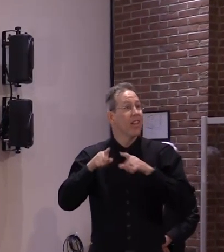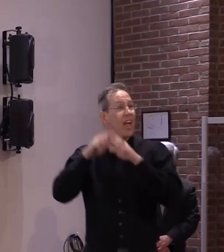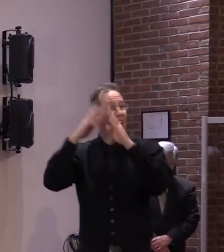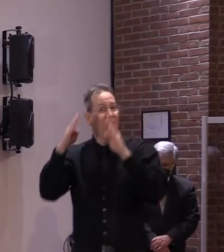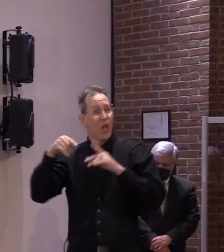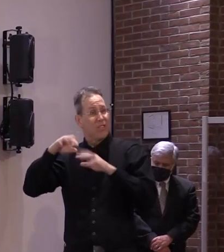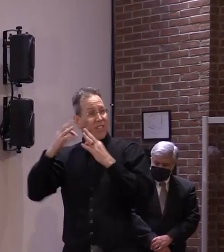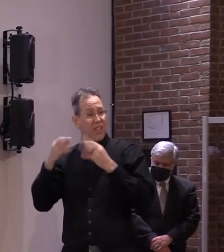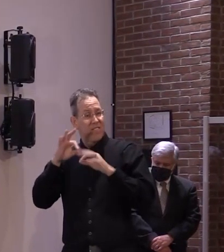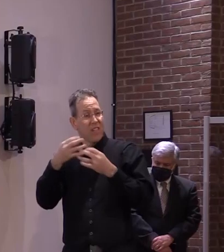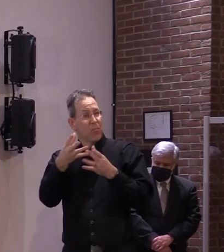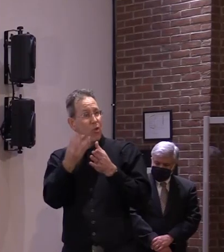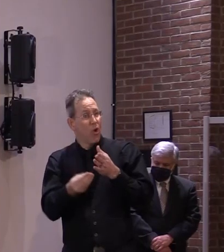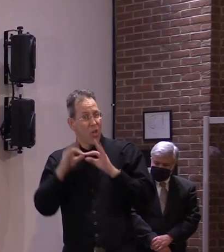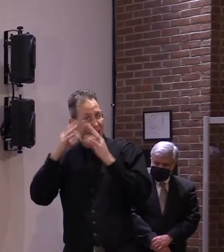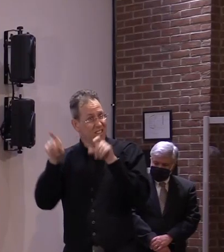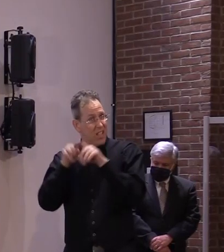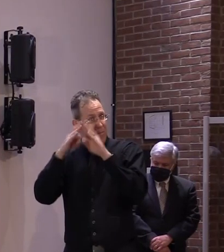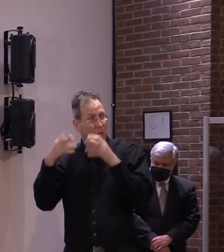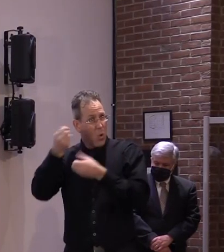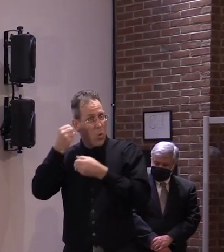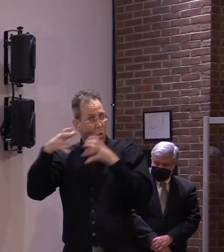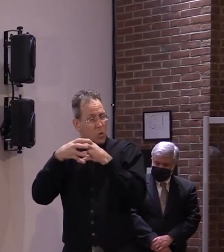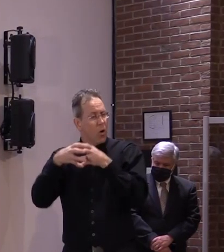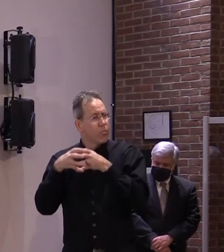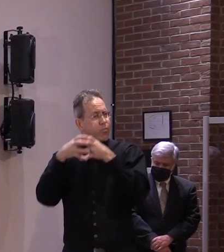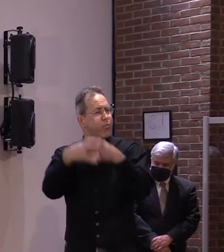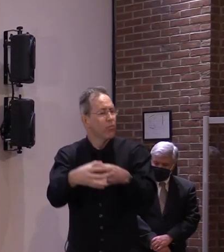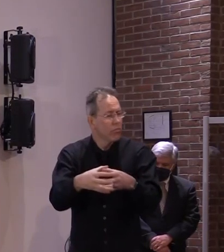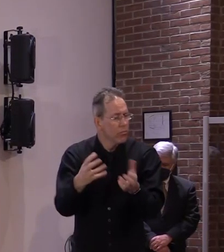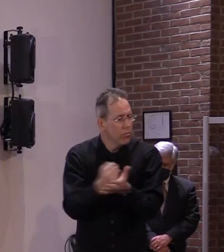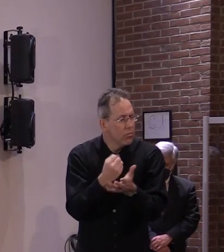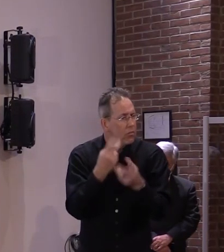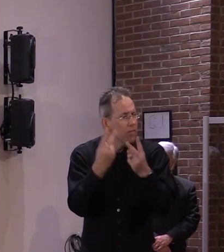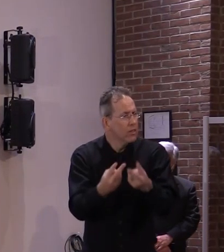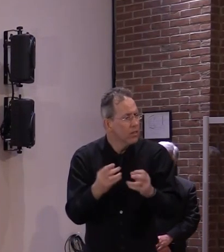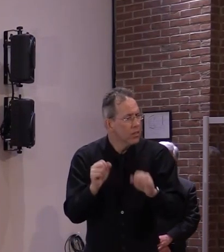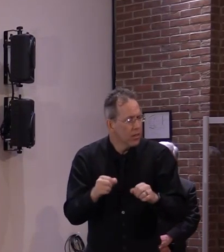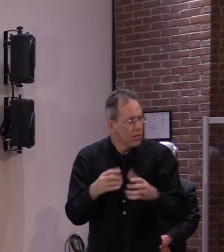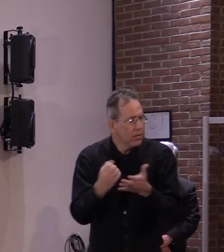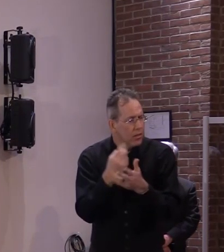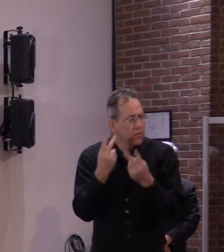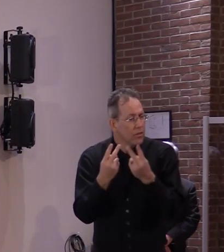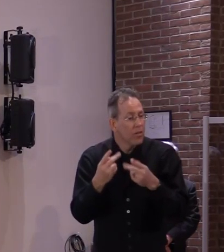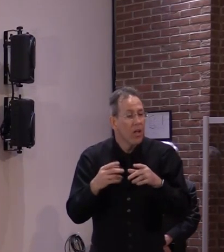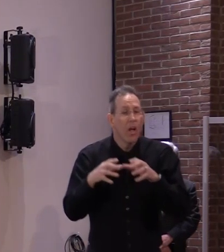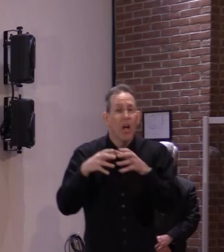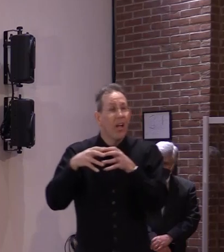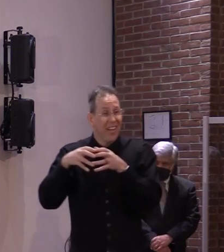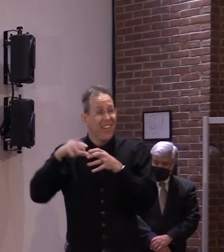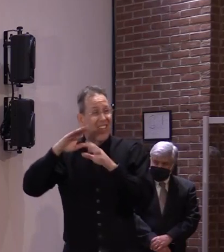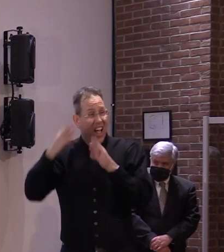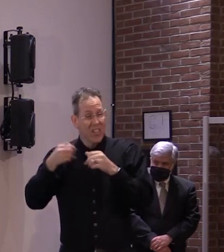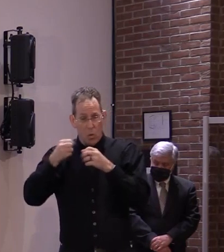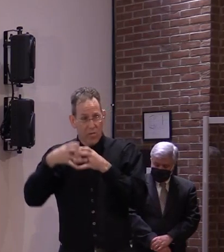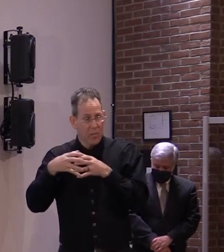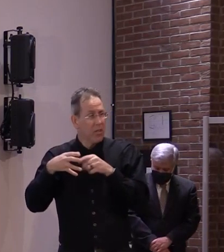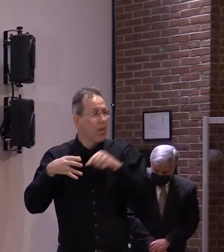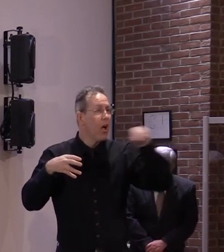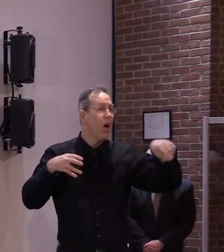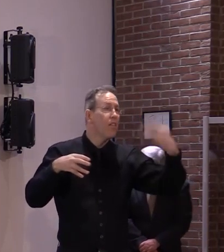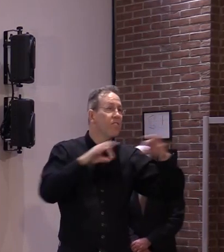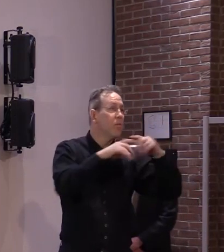be physically distanced from other family units, and everyone should be masked.